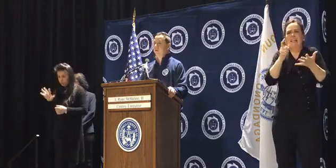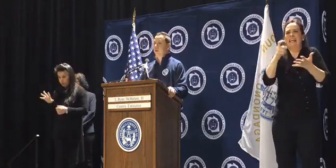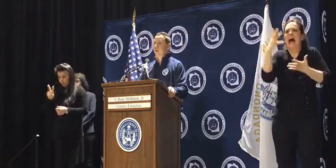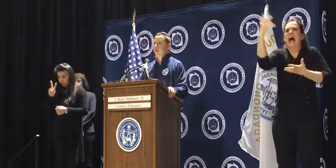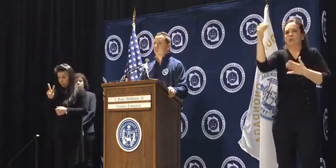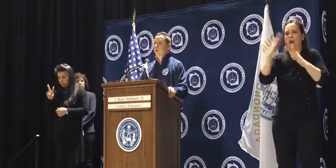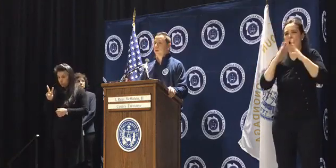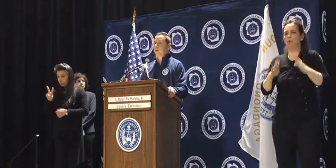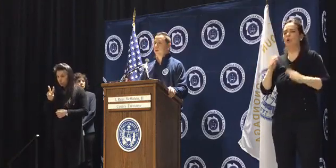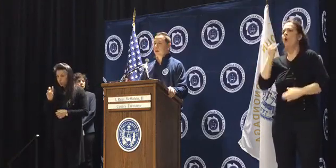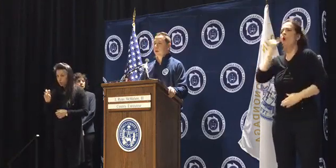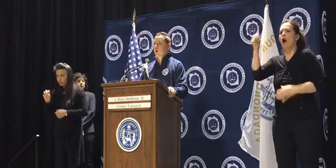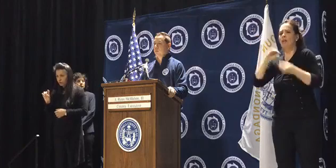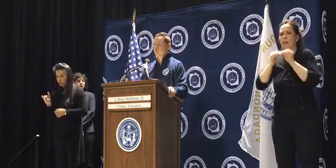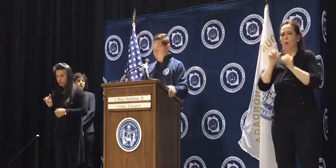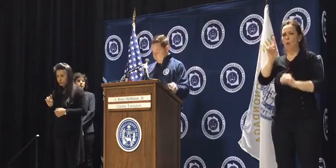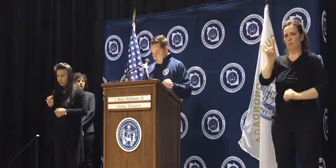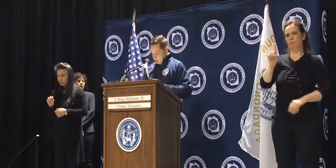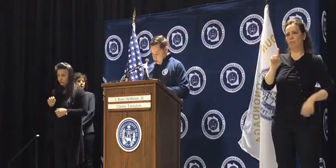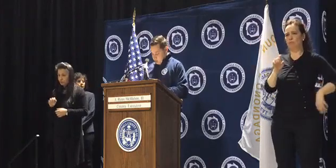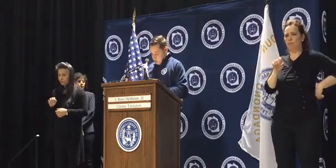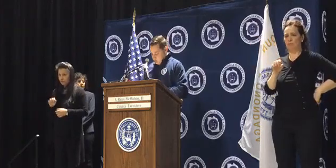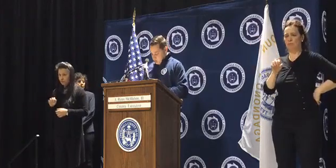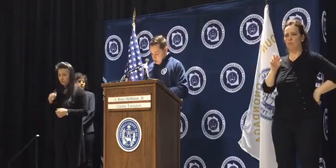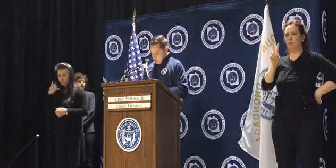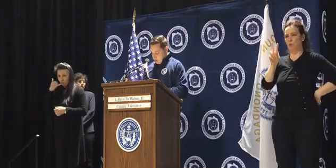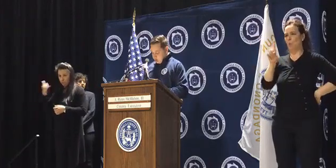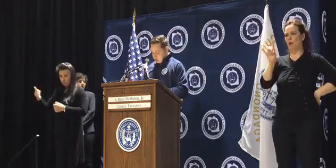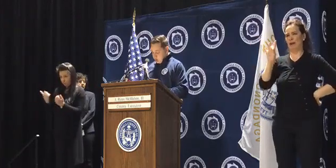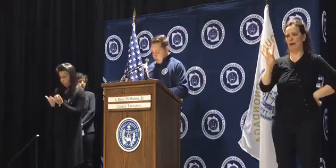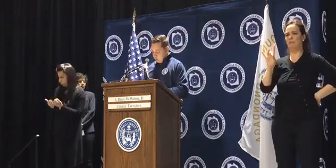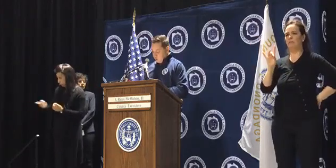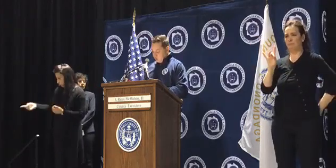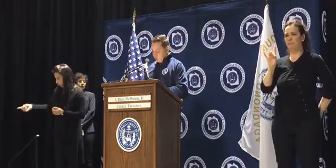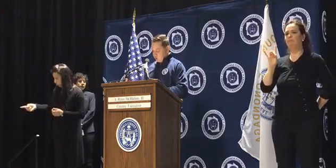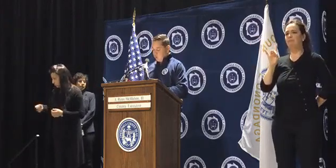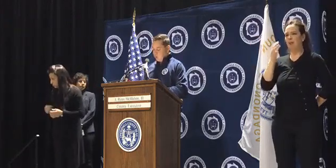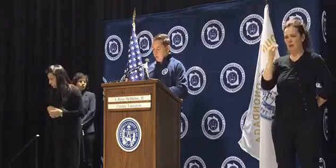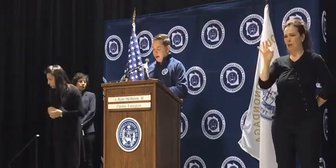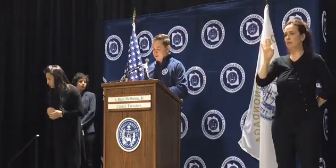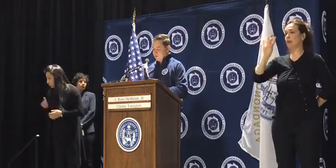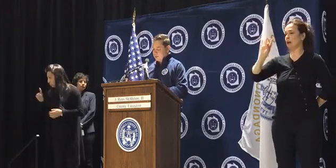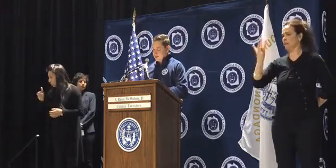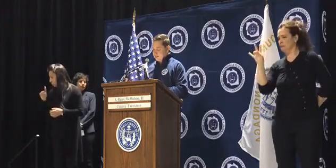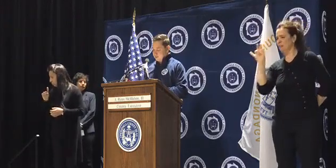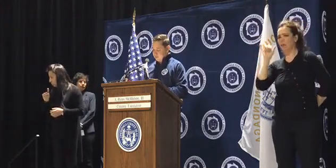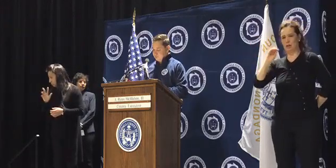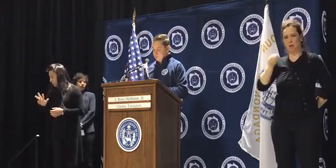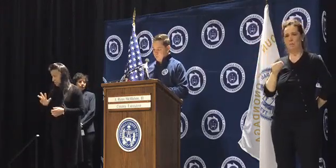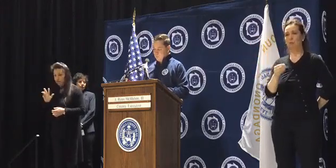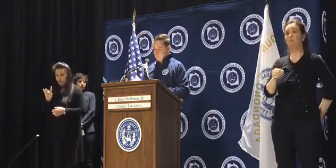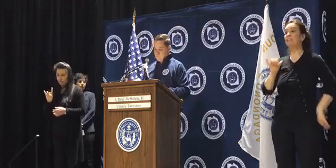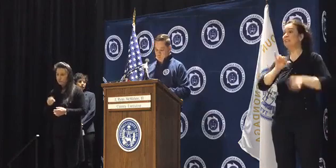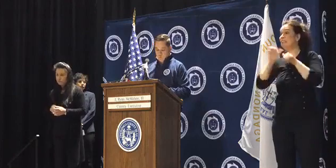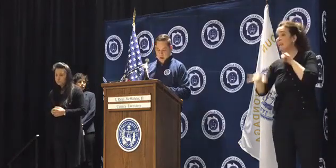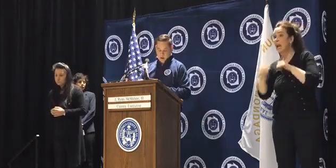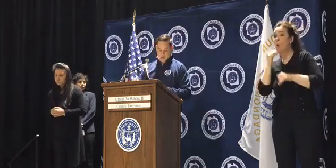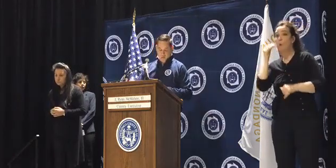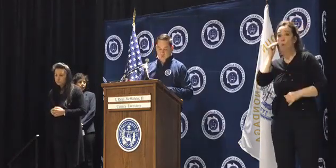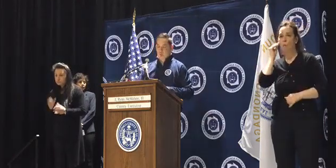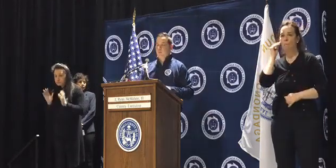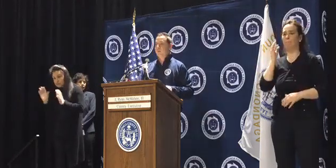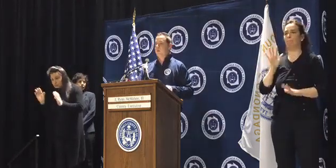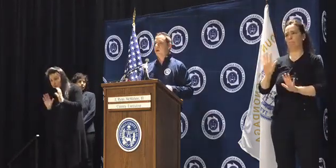315-218-1987. We need you to stay home. In addition to that, reducing the stigma of the positive test, we now